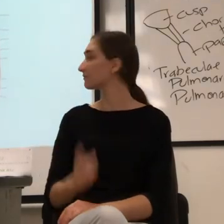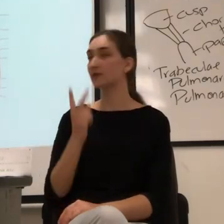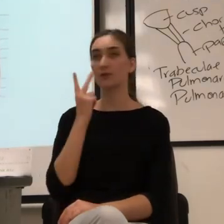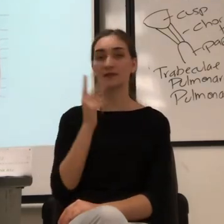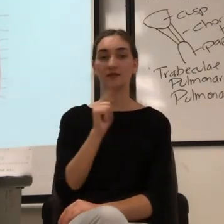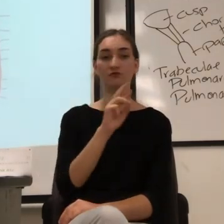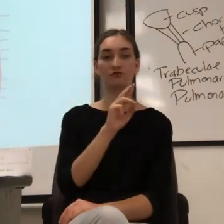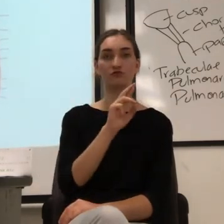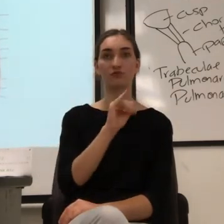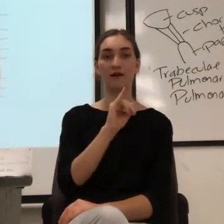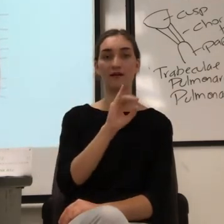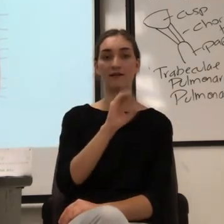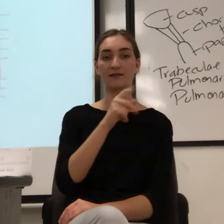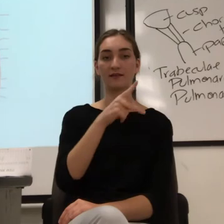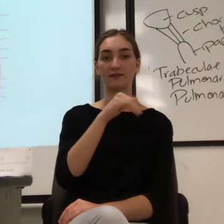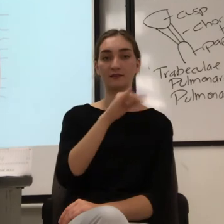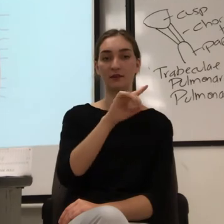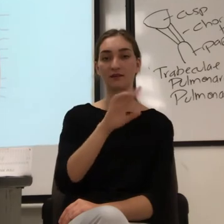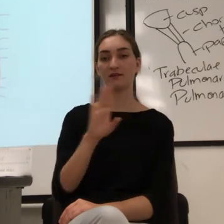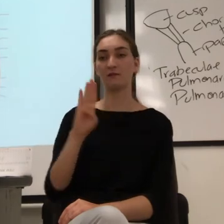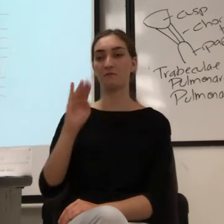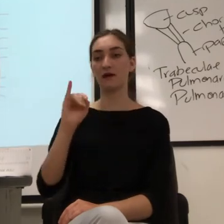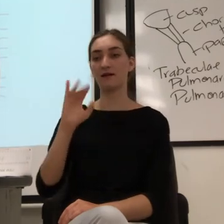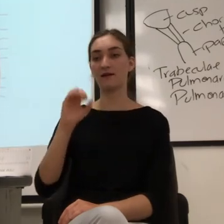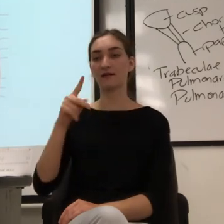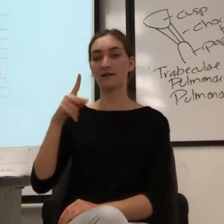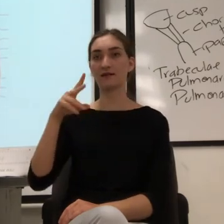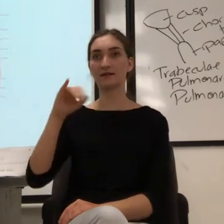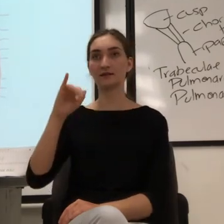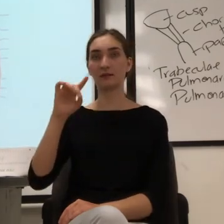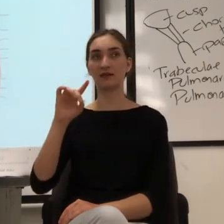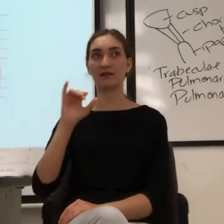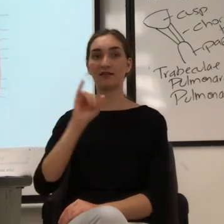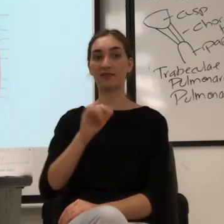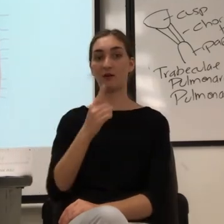Tricuspid, bicuspid. What's this one here that you can see?